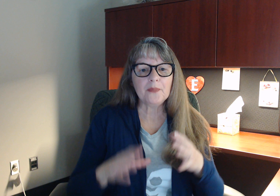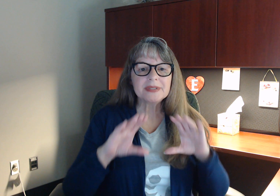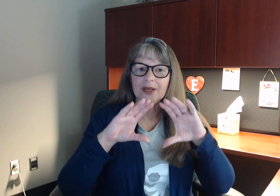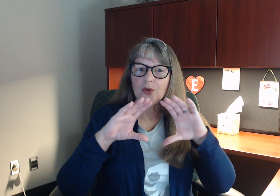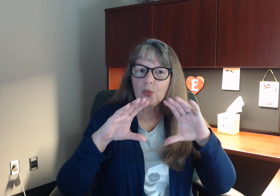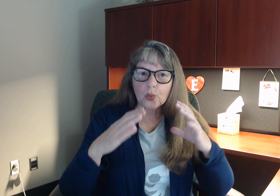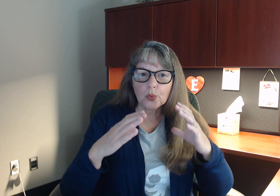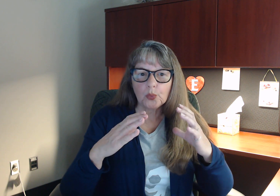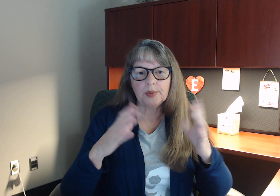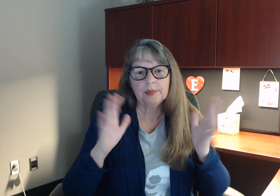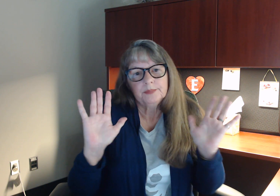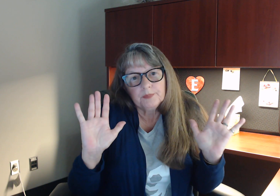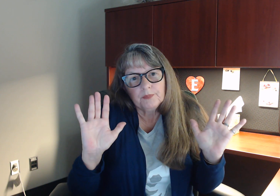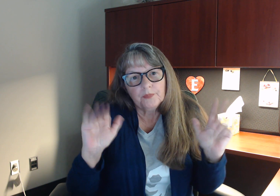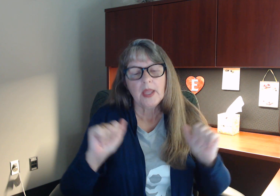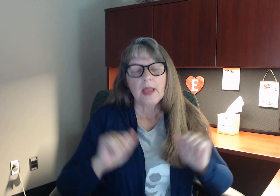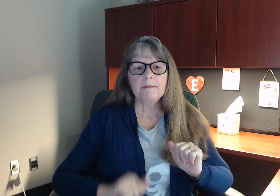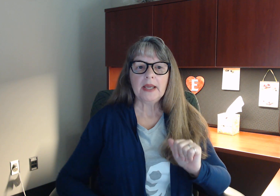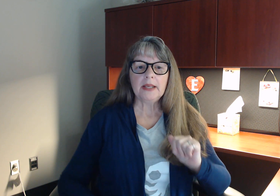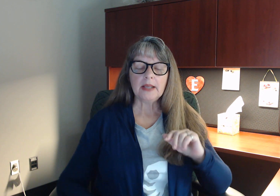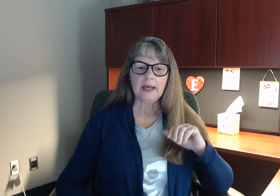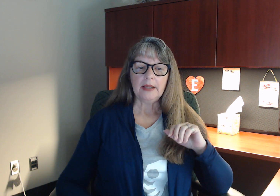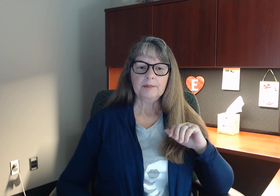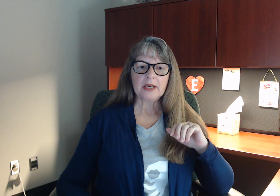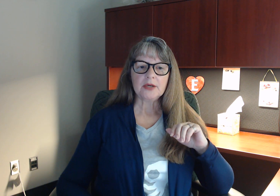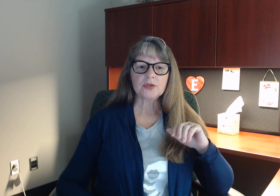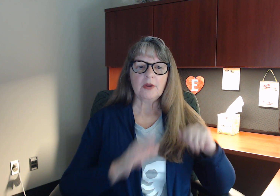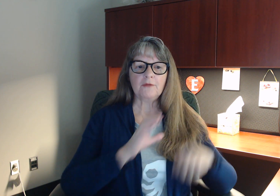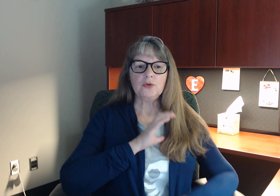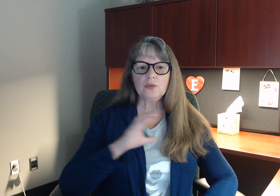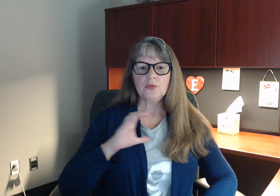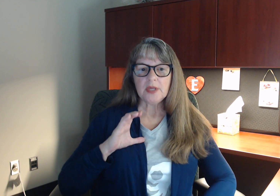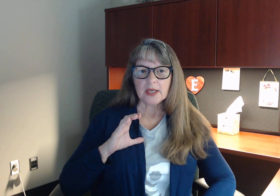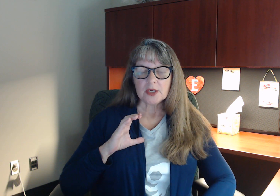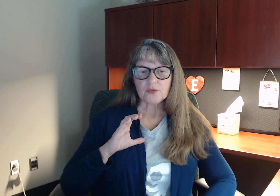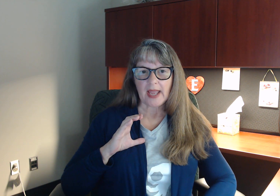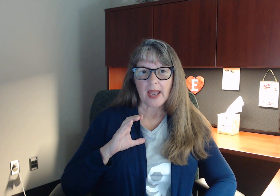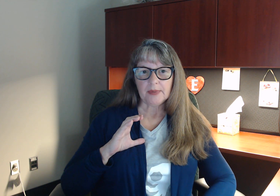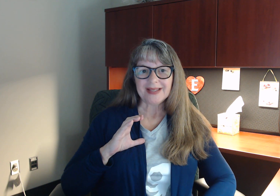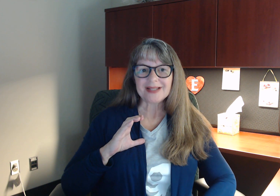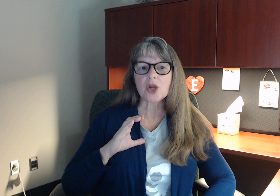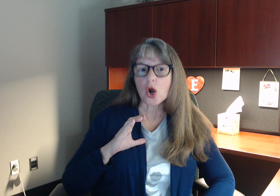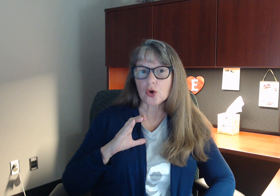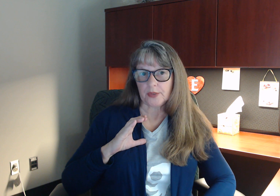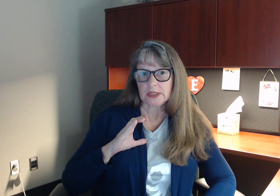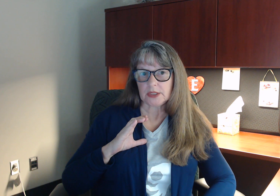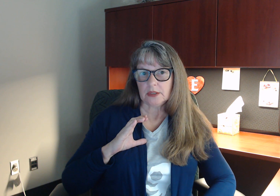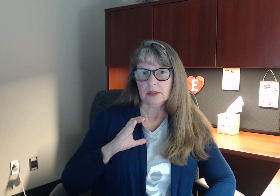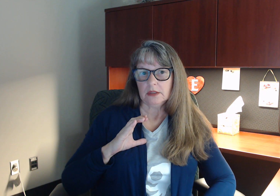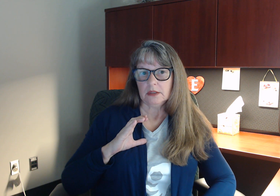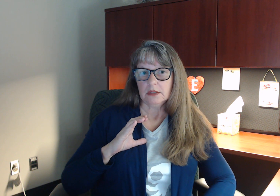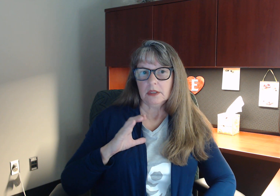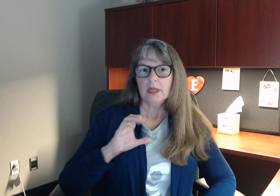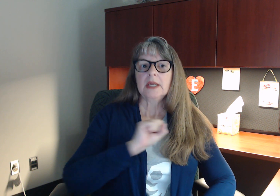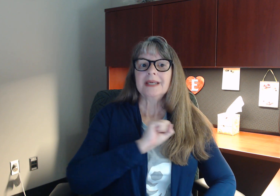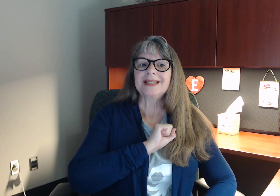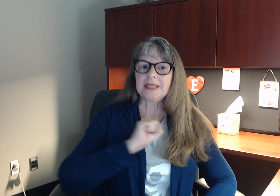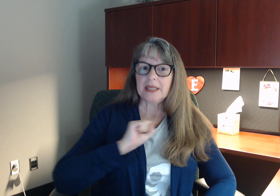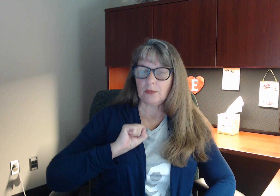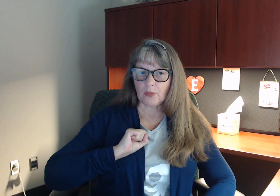say group, but because if you do this for cabinet, that's Congress. Senate, we've already